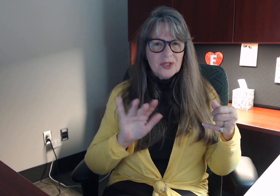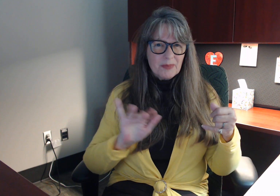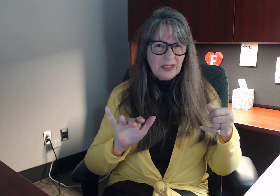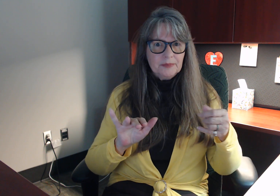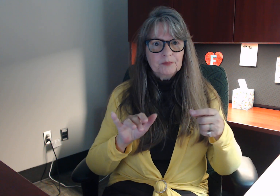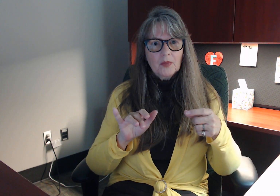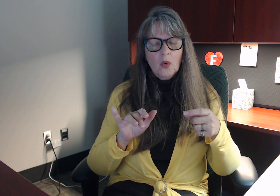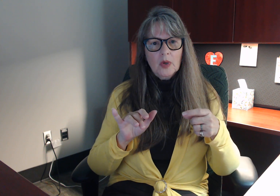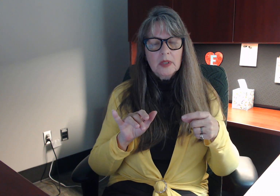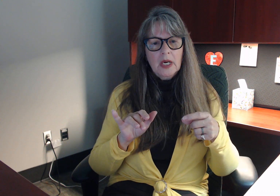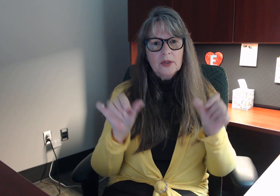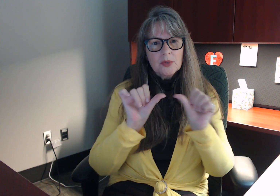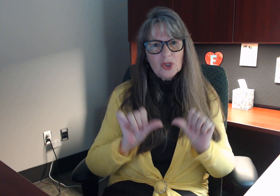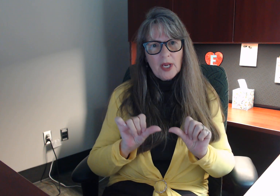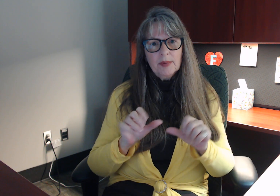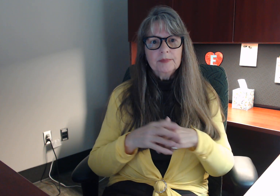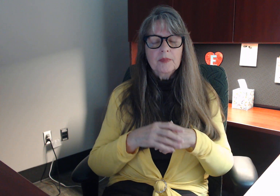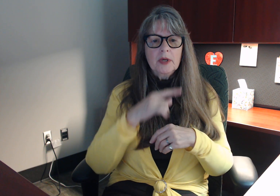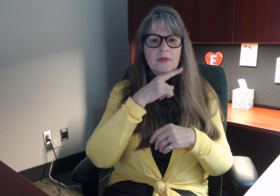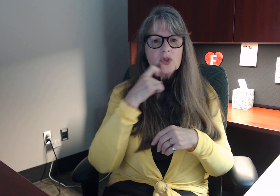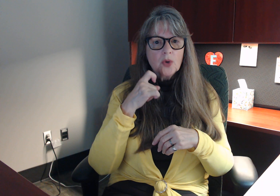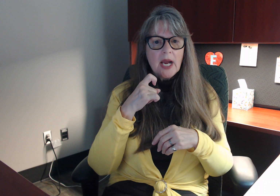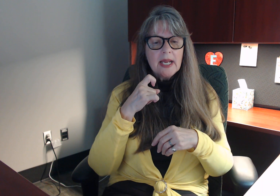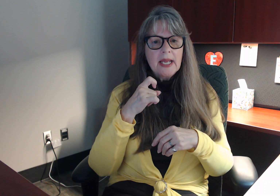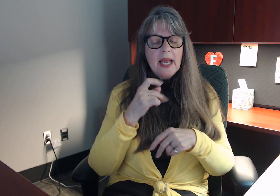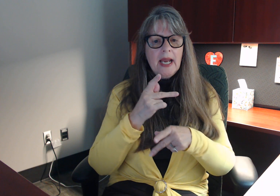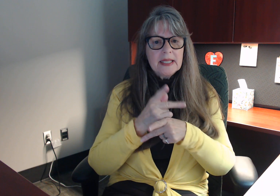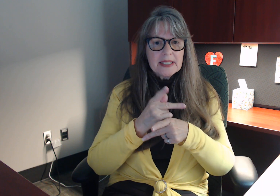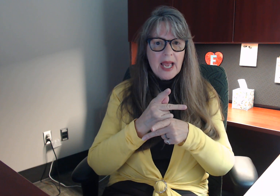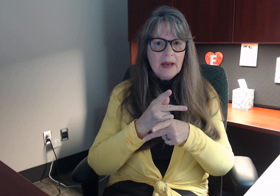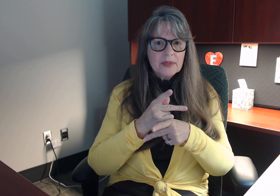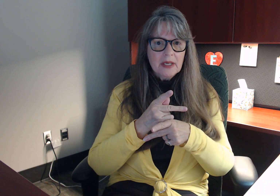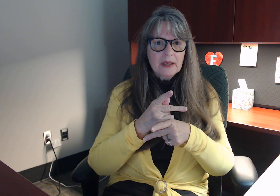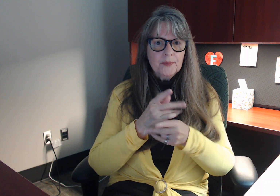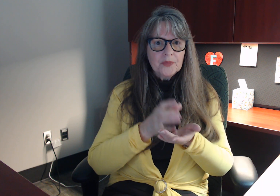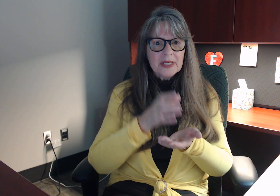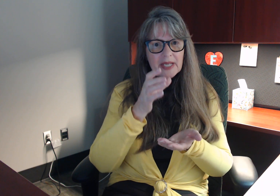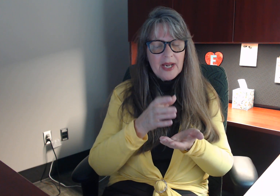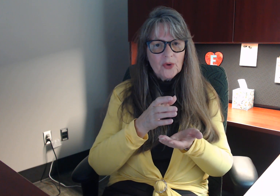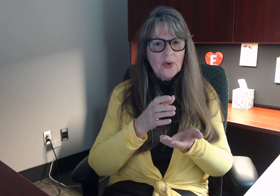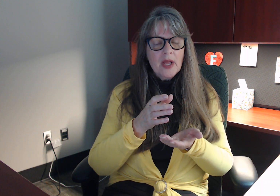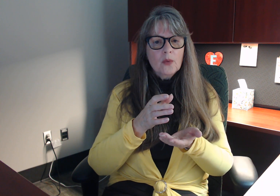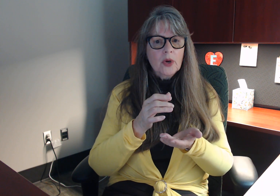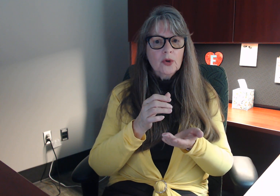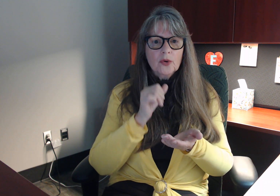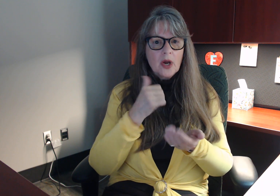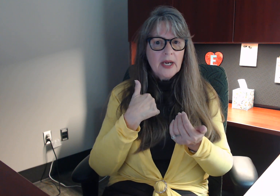spell it or do its shape. But if it's dry and it's kept in a container where you're not going to